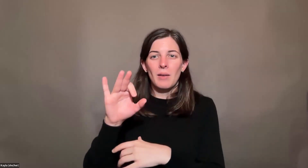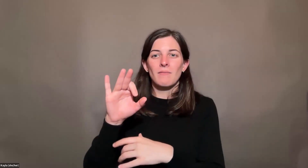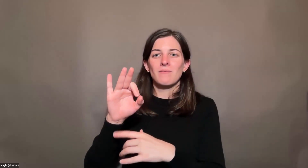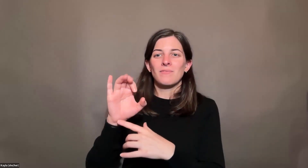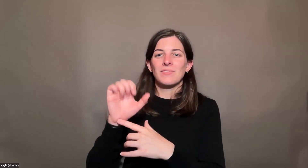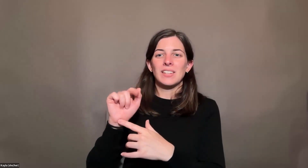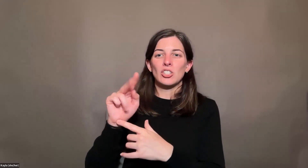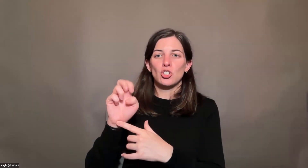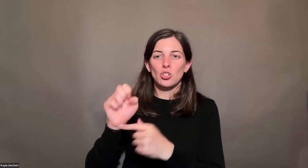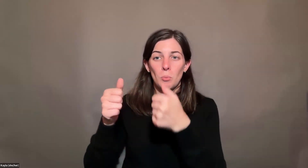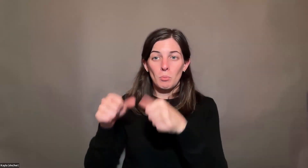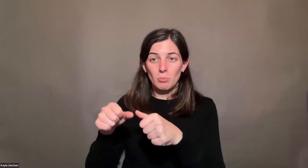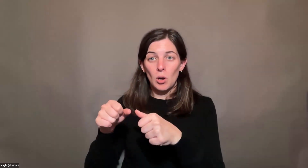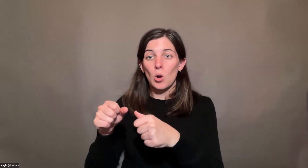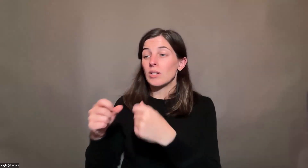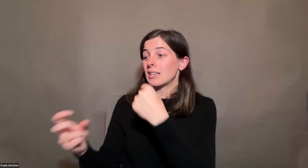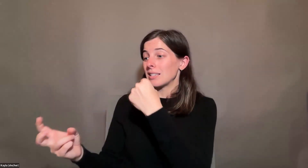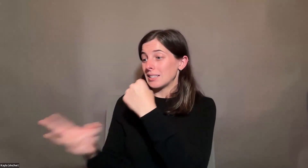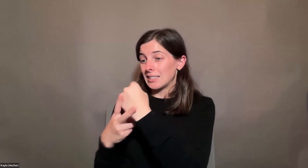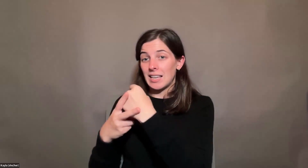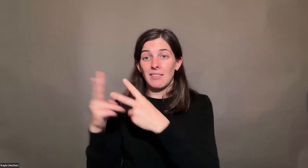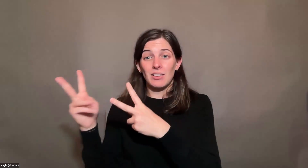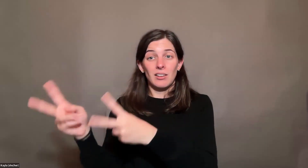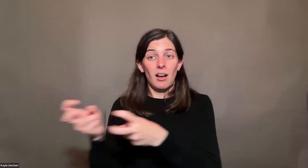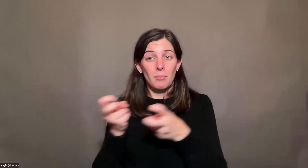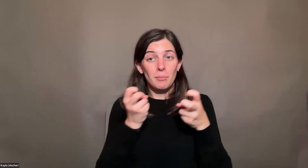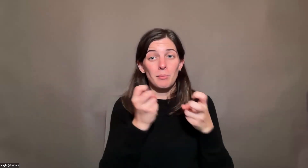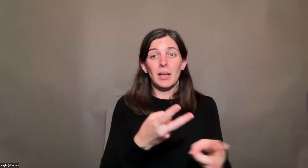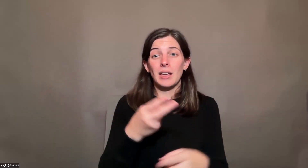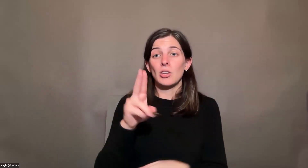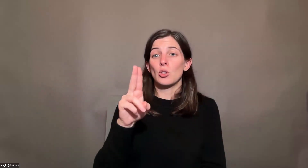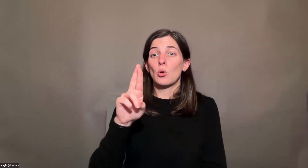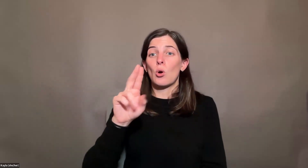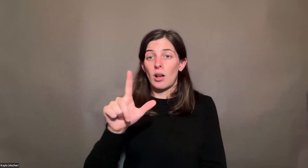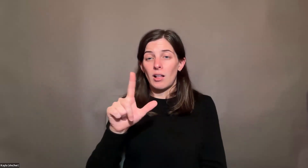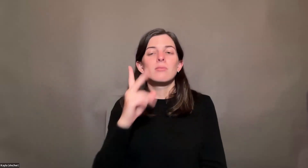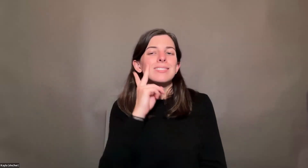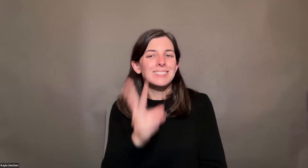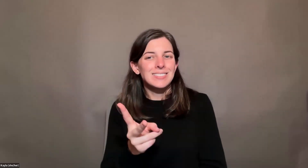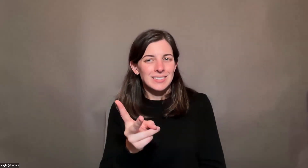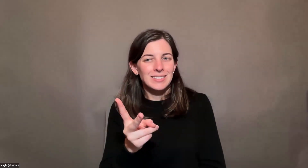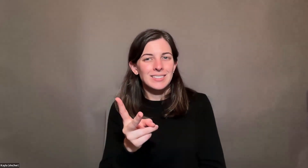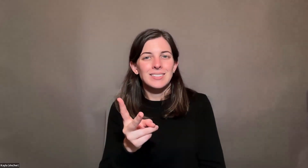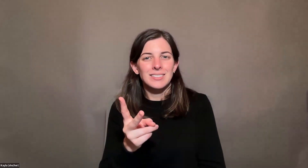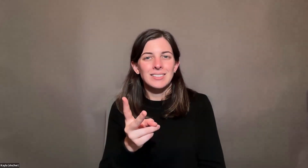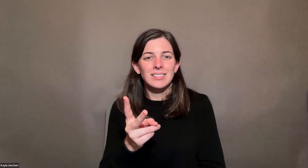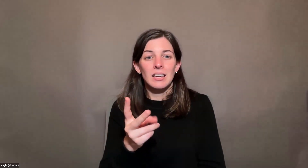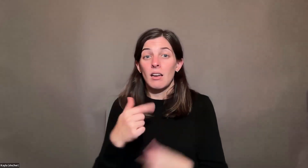post, copy the page URL, and then log in. And then see, I didn't did anything, but it is actually going through the